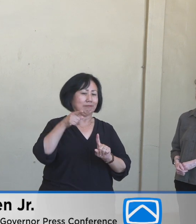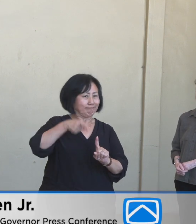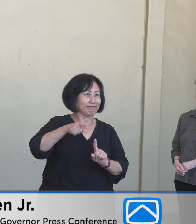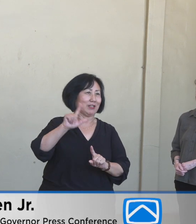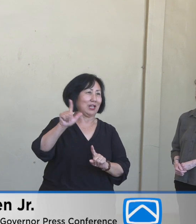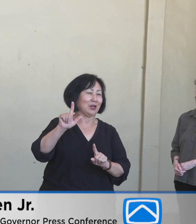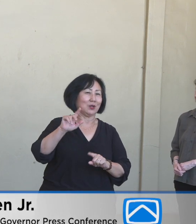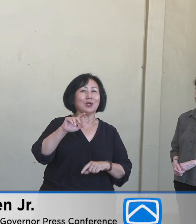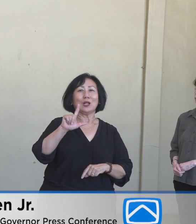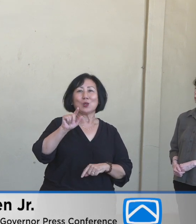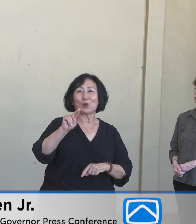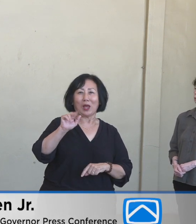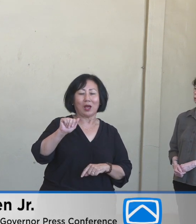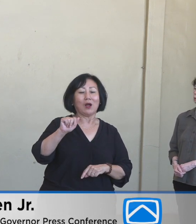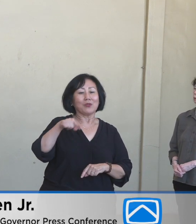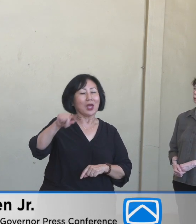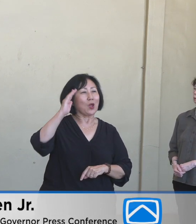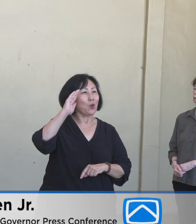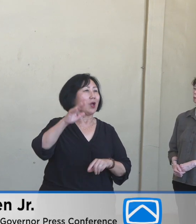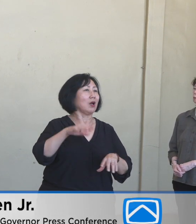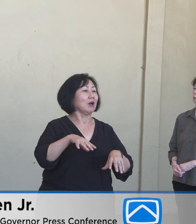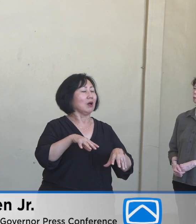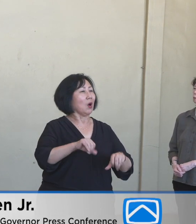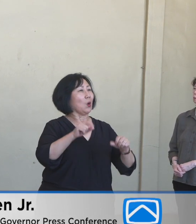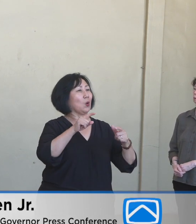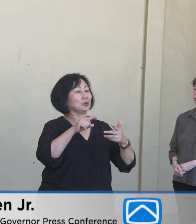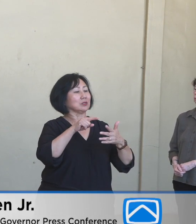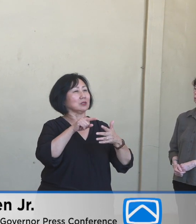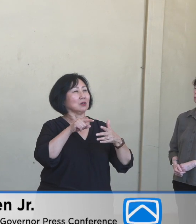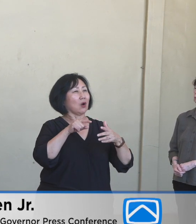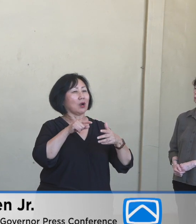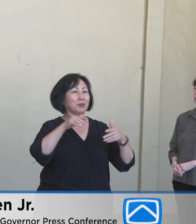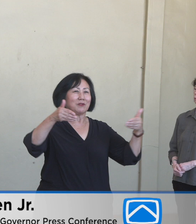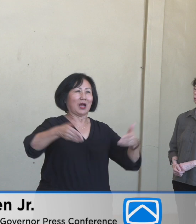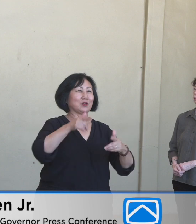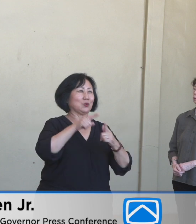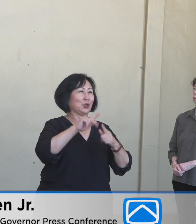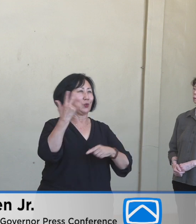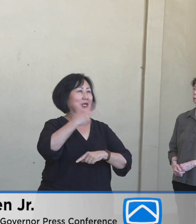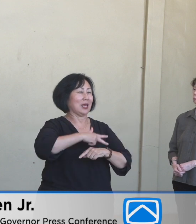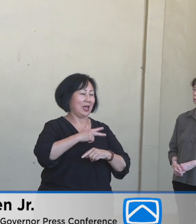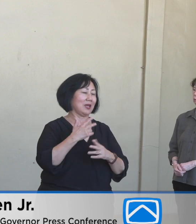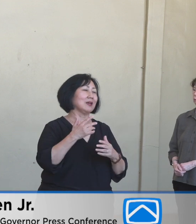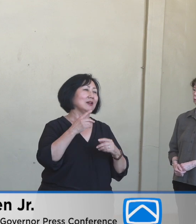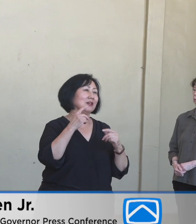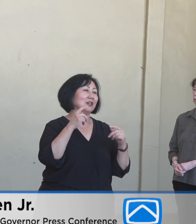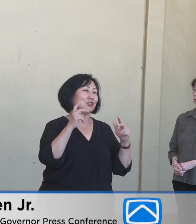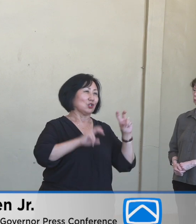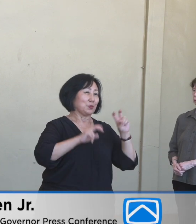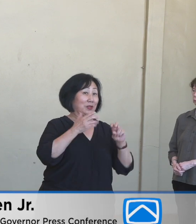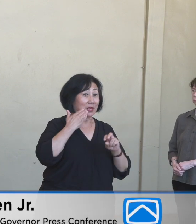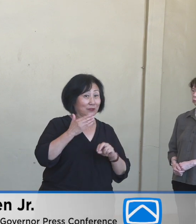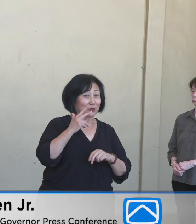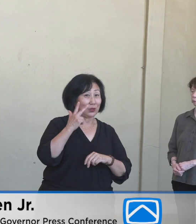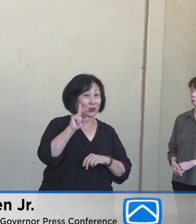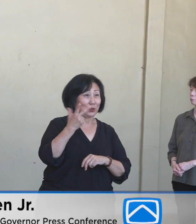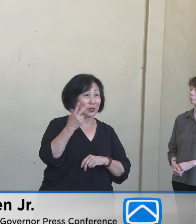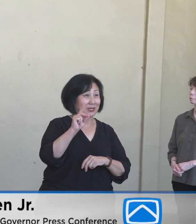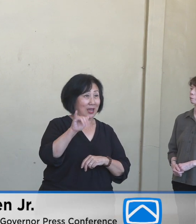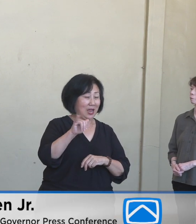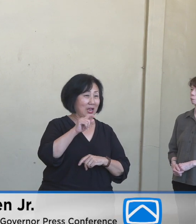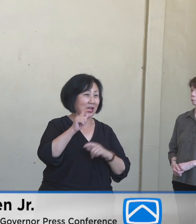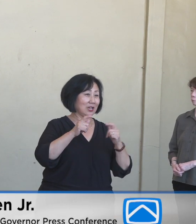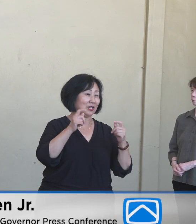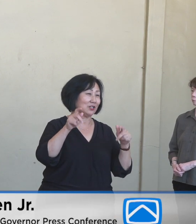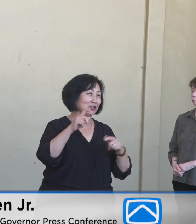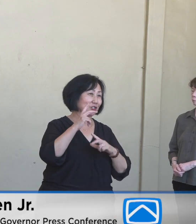Luna, at that 3-day tournament sometime throughout the tournament. So our thanks to the Maui Invitational Tournament for that commitment.